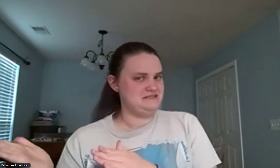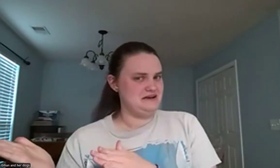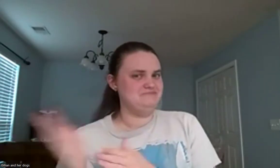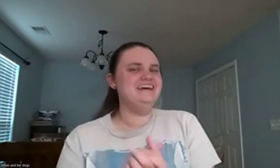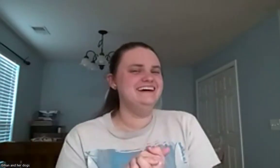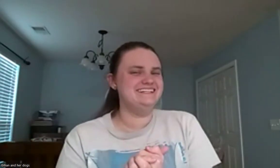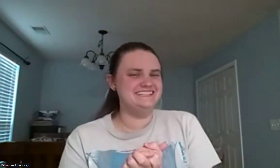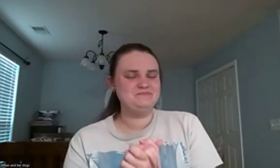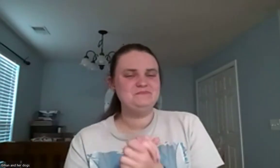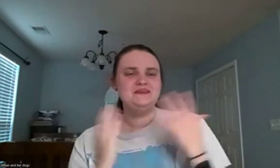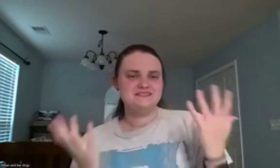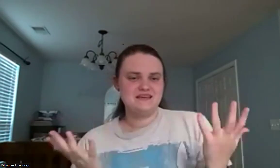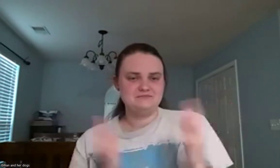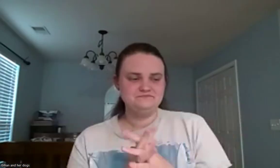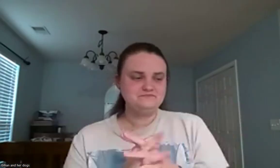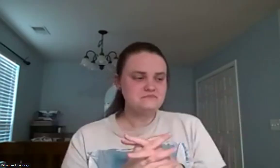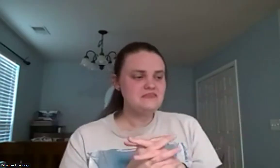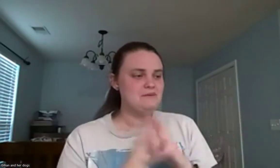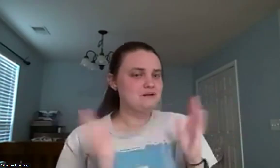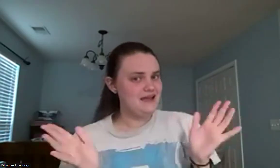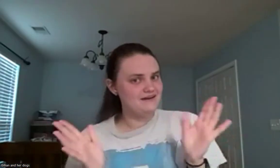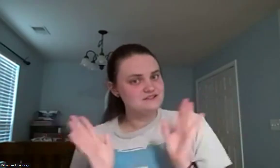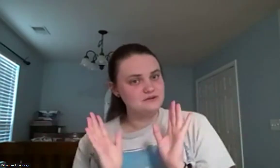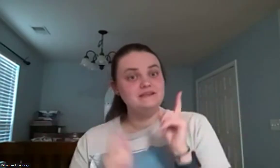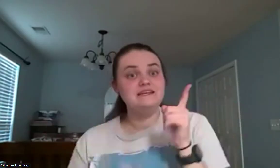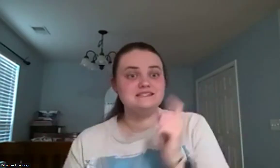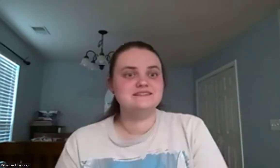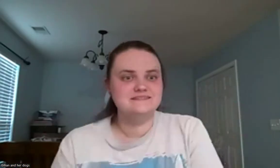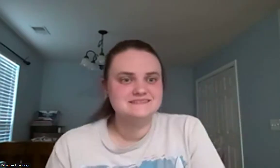ASL. So, but yeah, so yes.